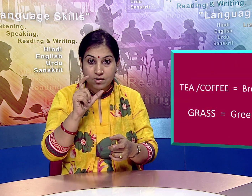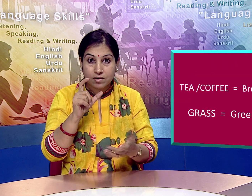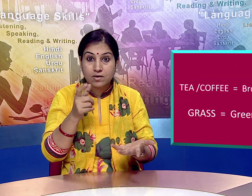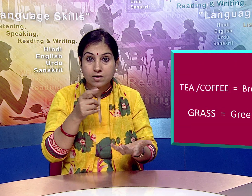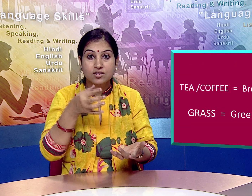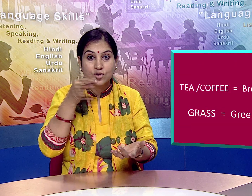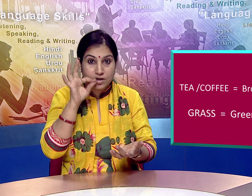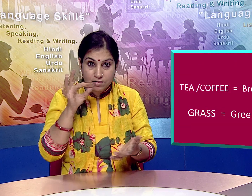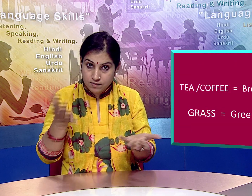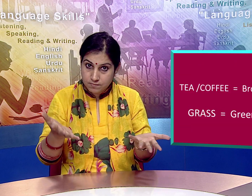tea